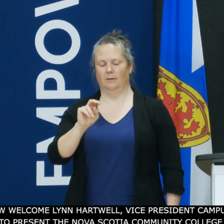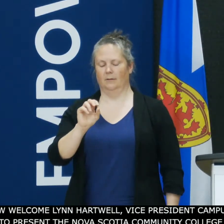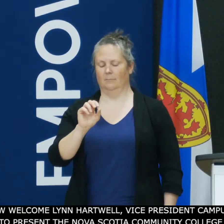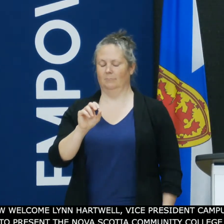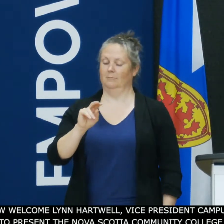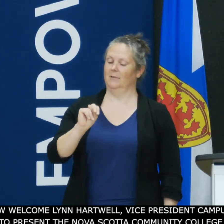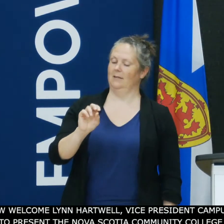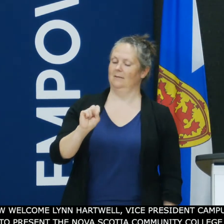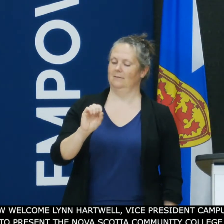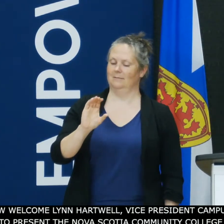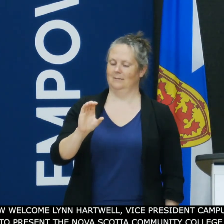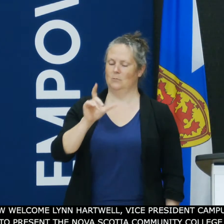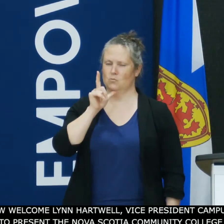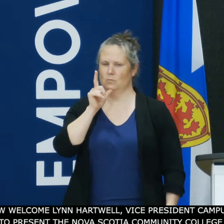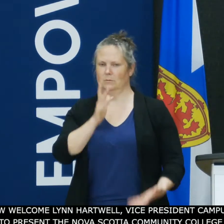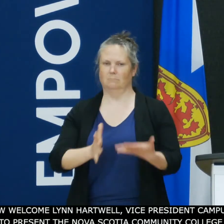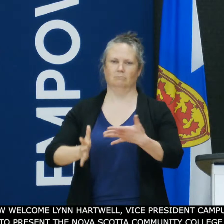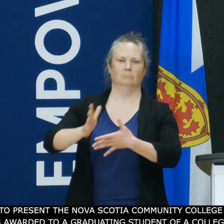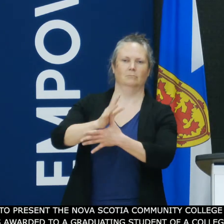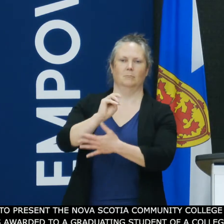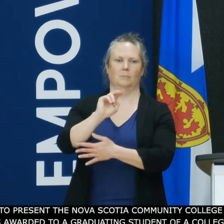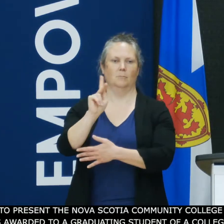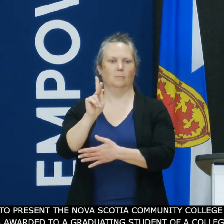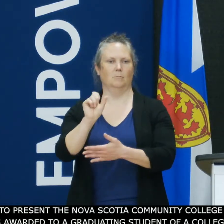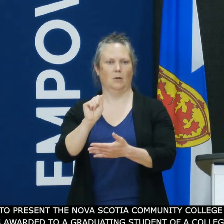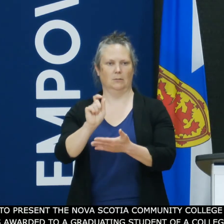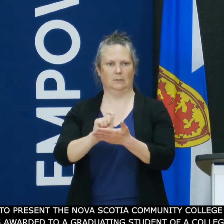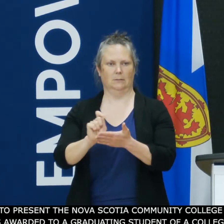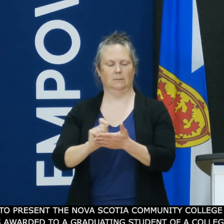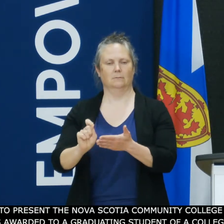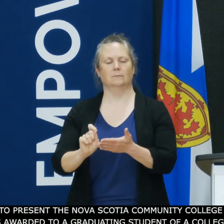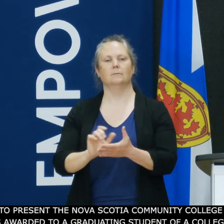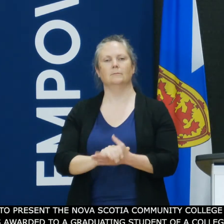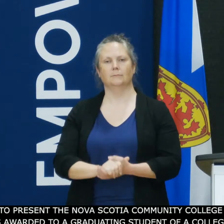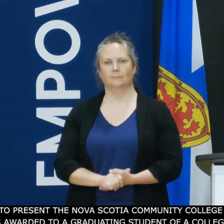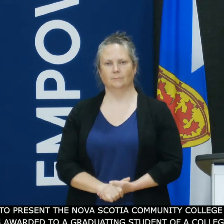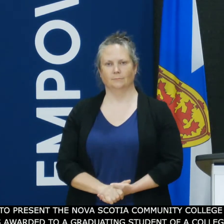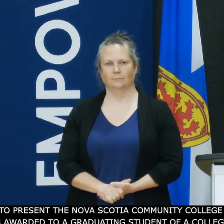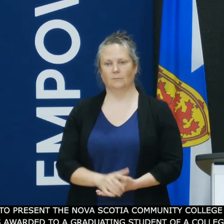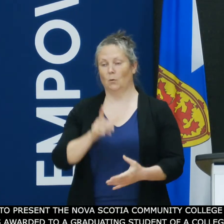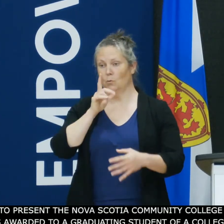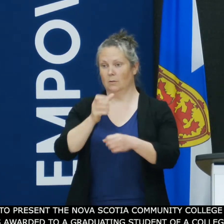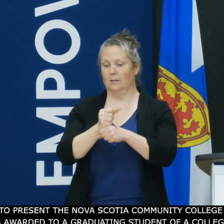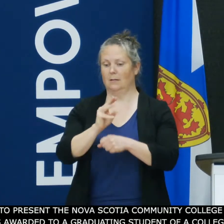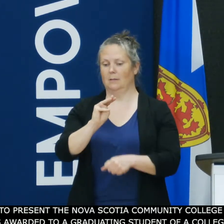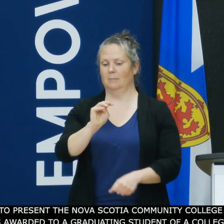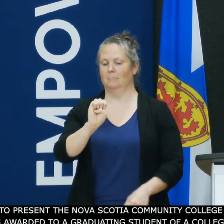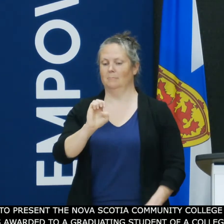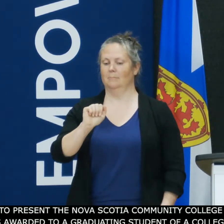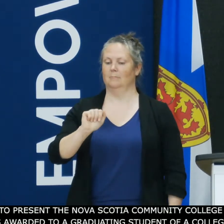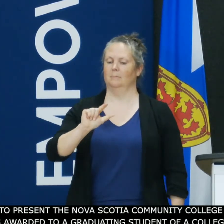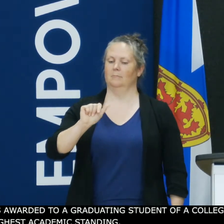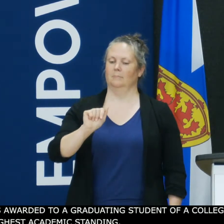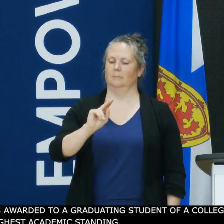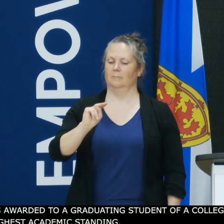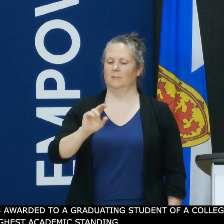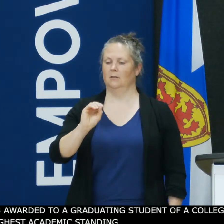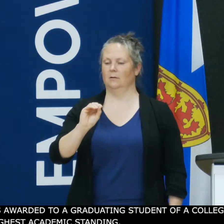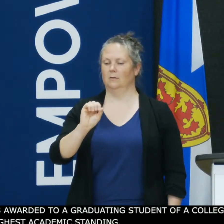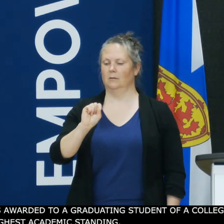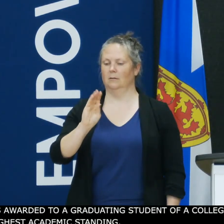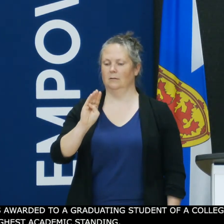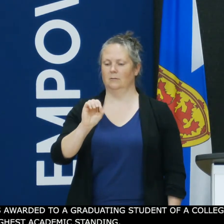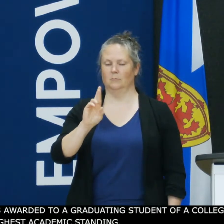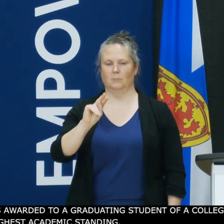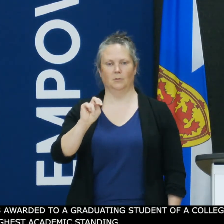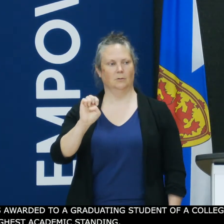the highest academic standing. The recipient is Megan Osborne, Office Administration